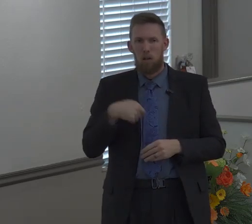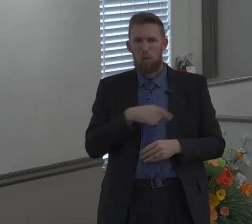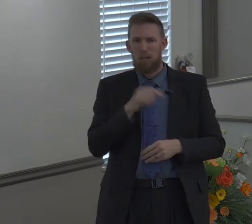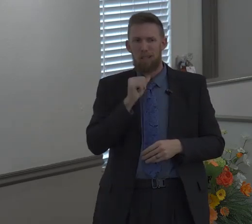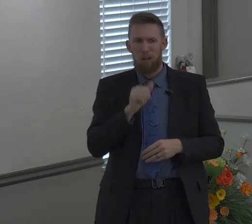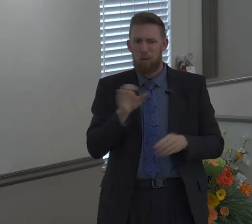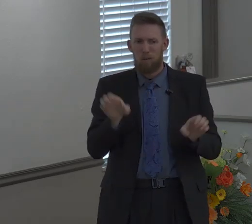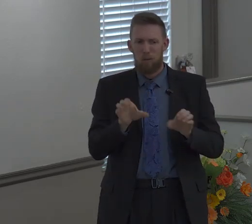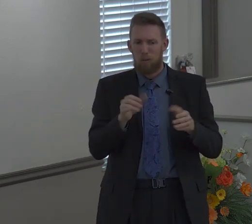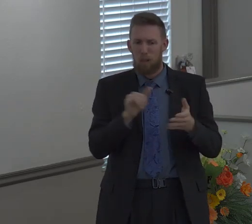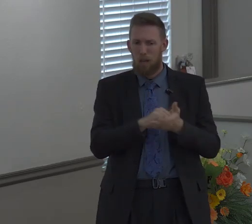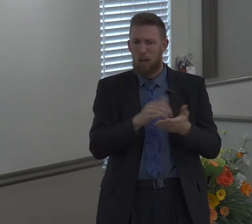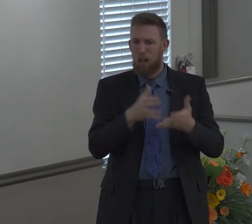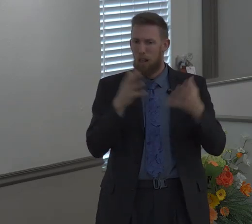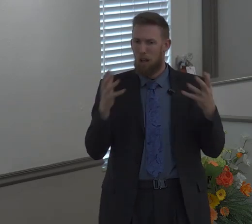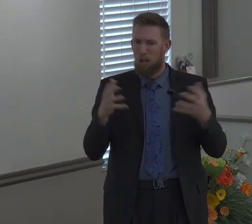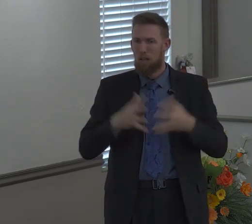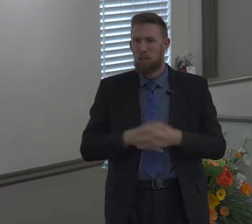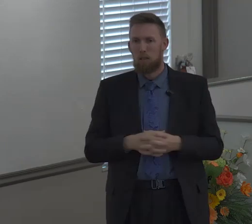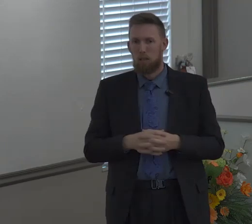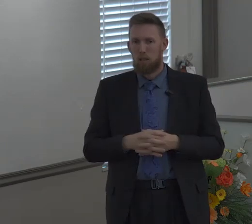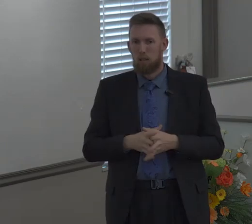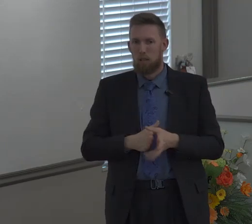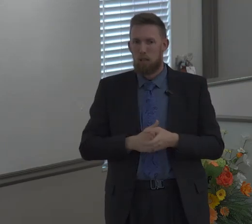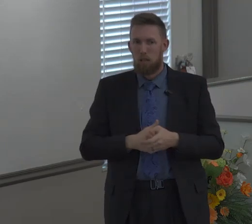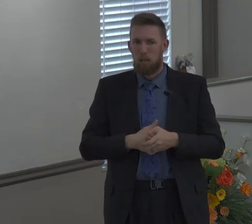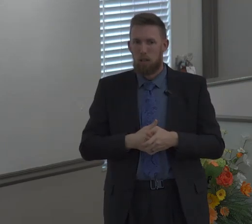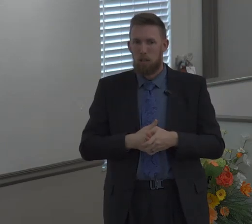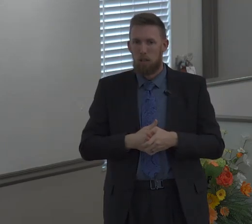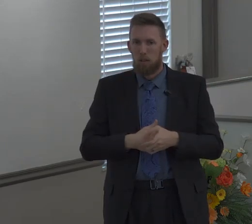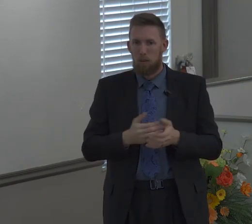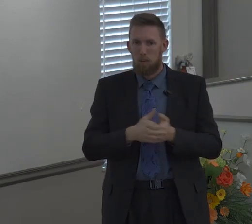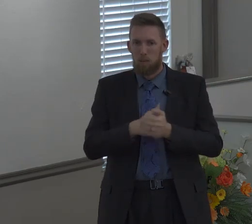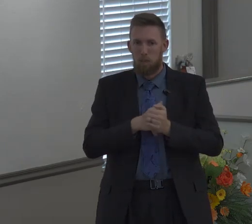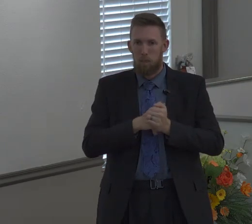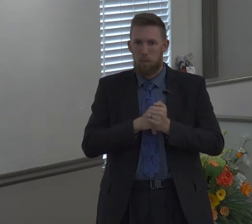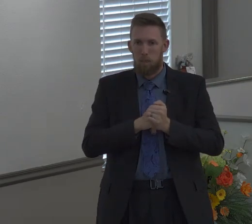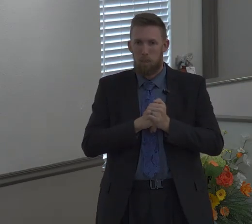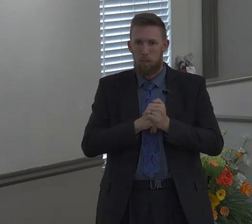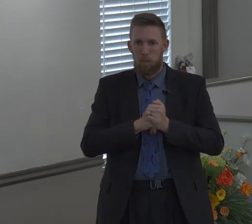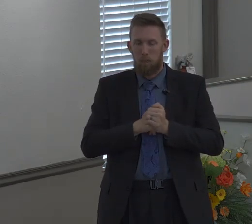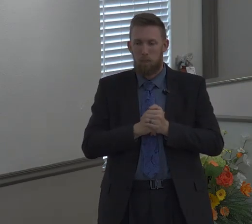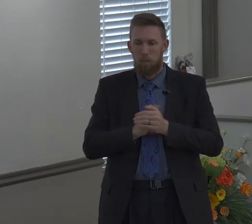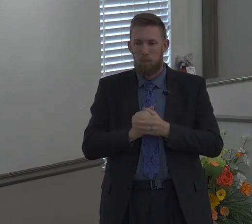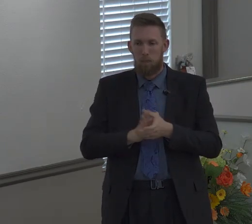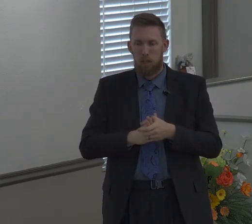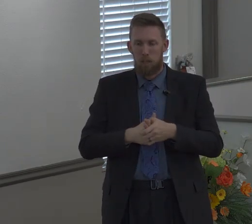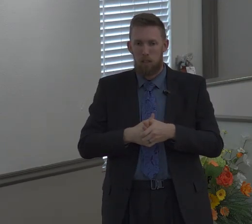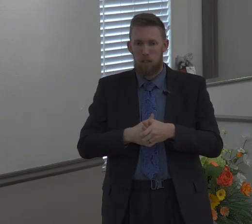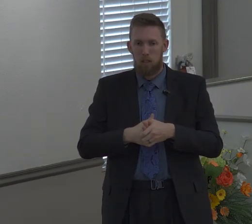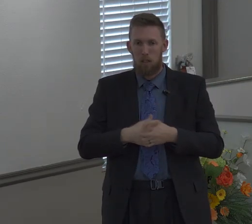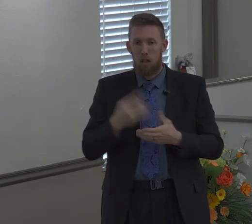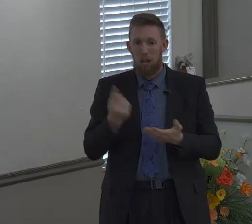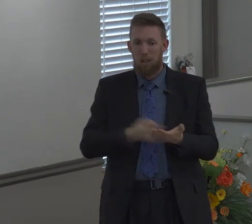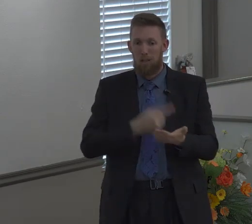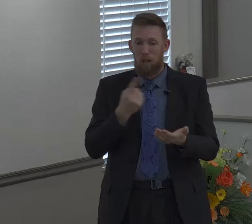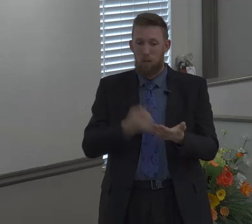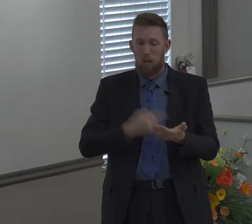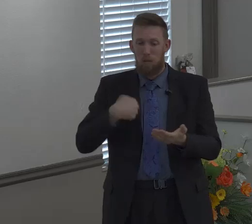honest. We've gotten away from that. And so what happens is we sometimes end